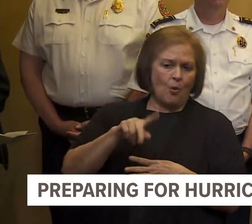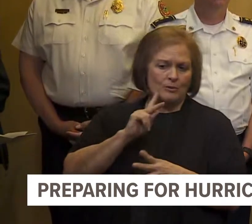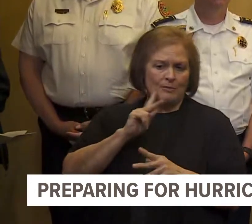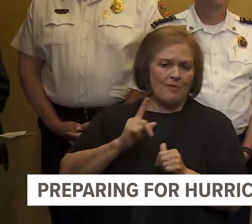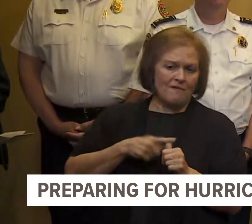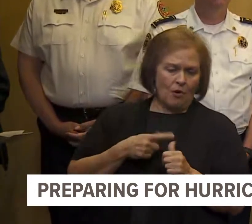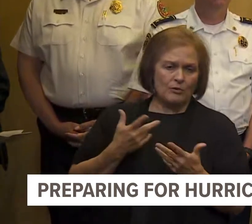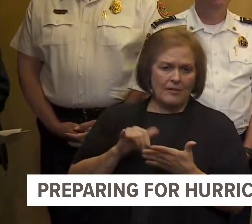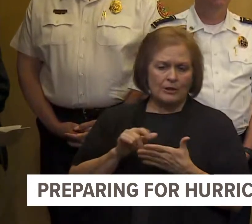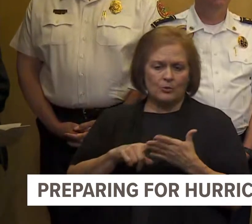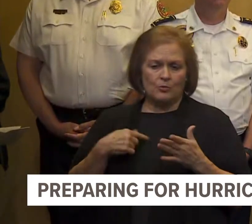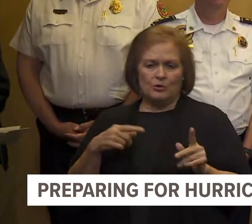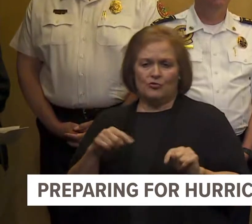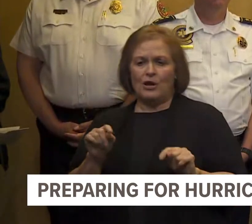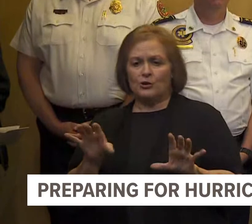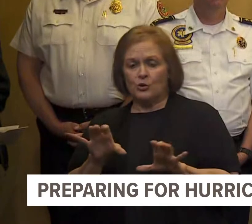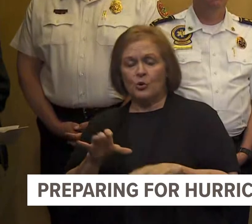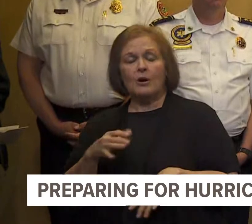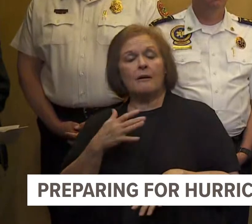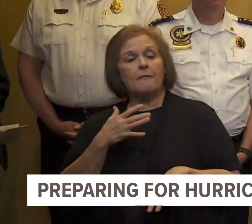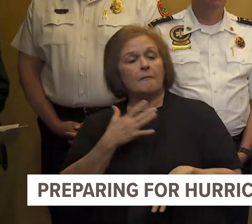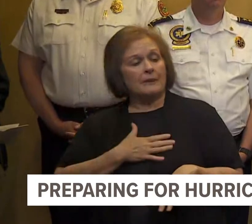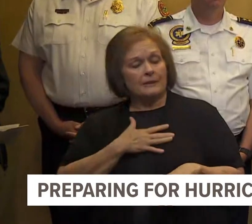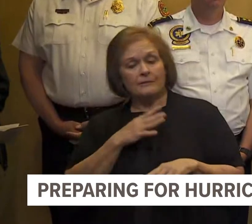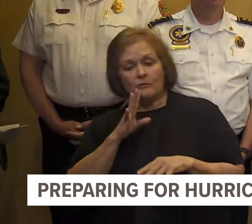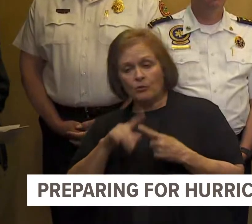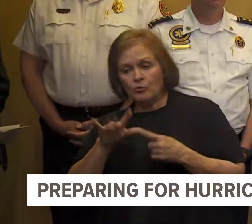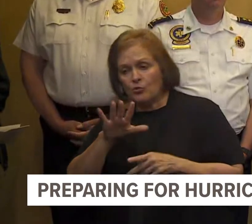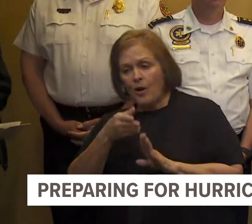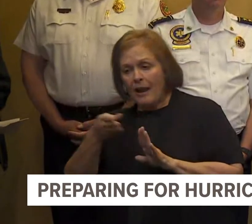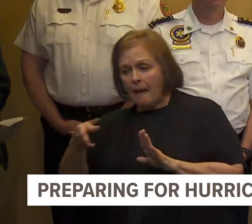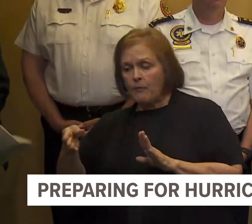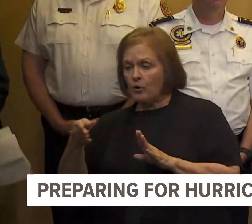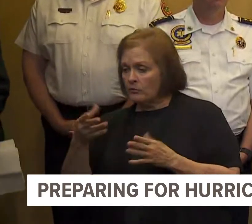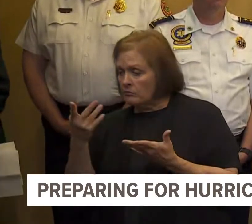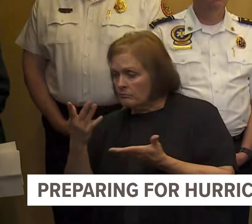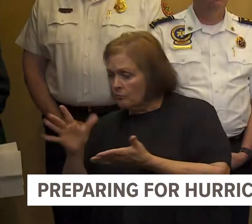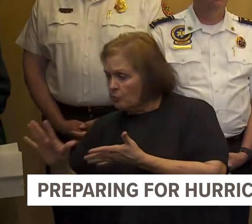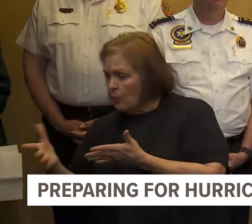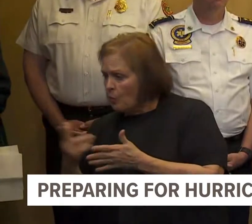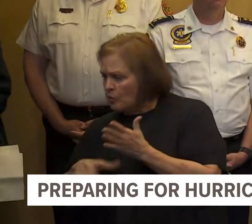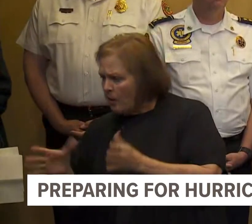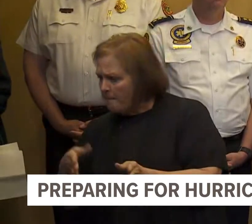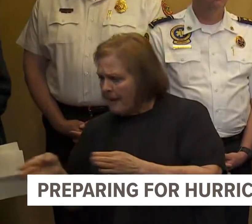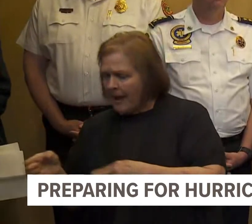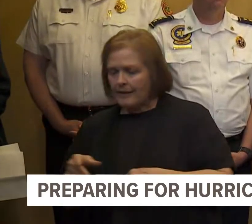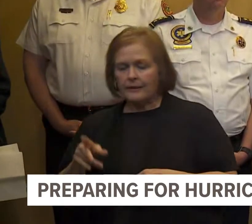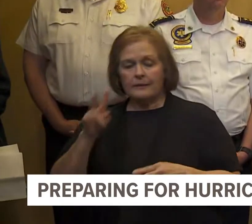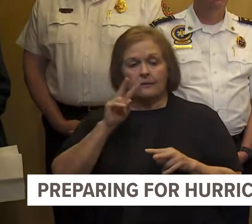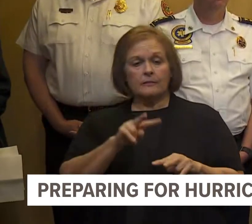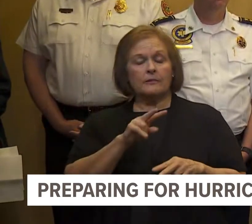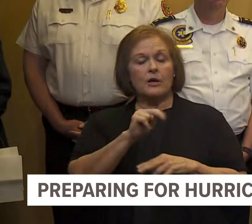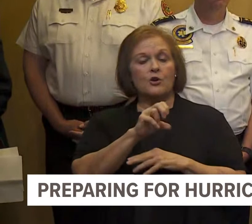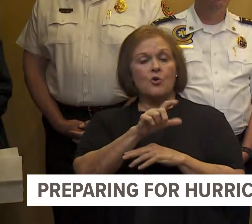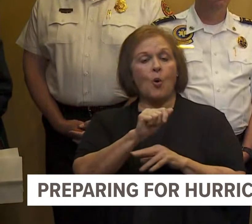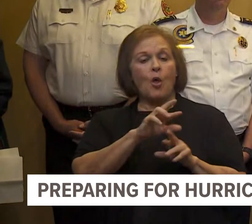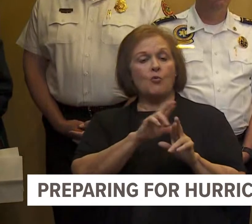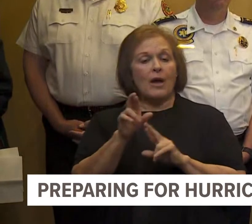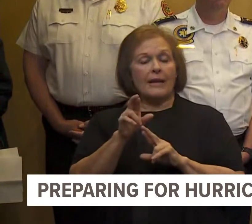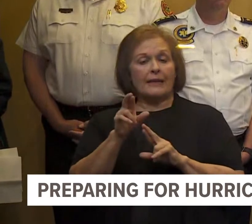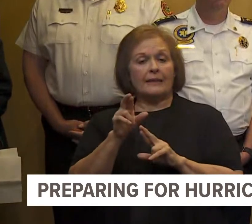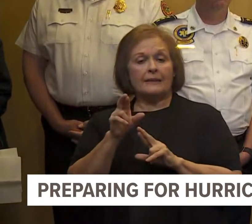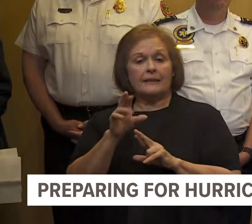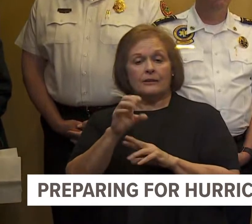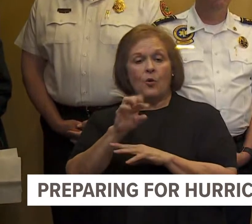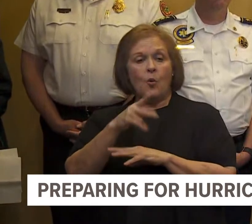we're trying to do. Please get to know your neighbors, talk to them about their plans. Join the NOLA Ready Volunteer Corps if you have